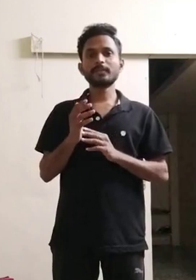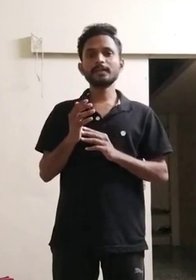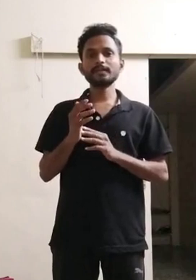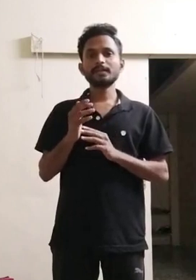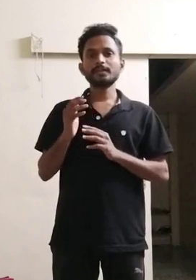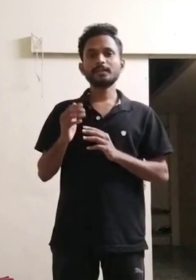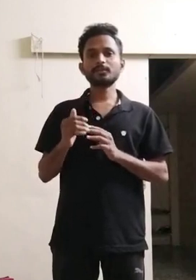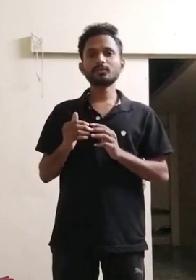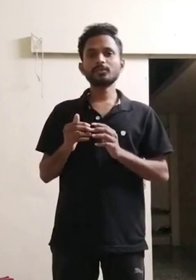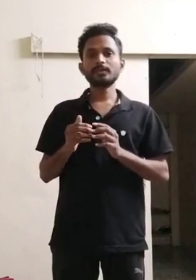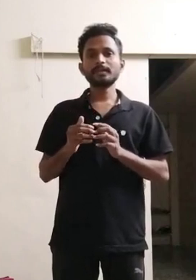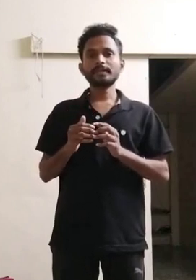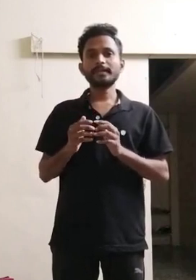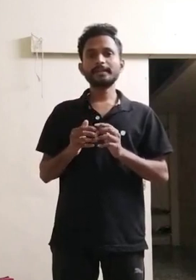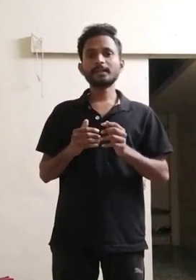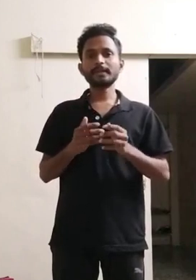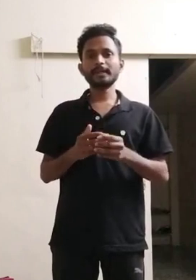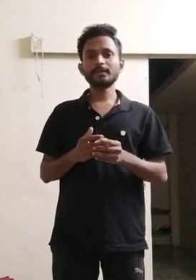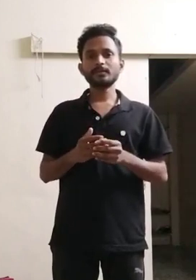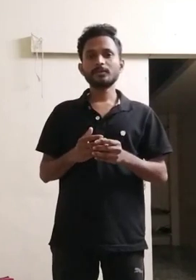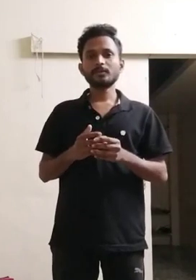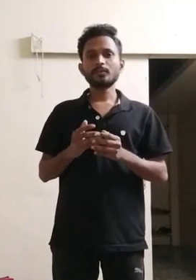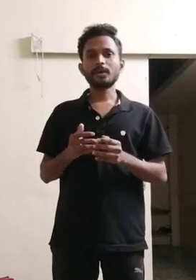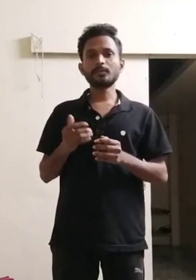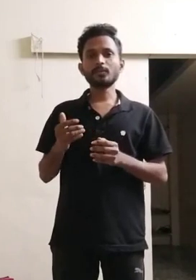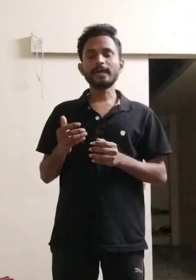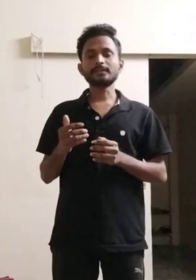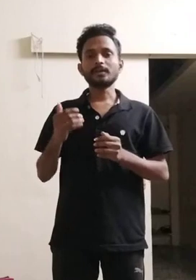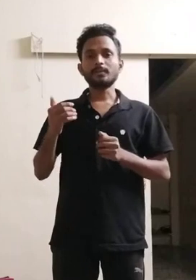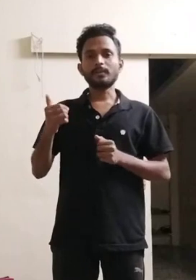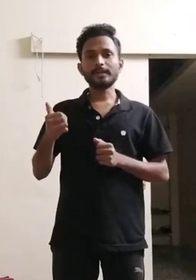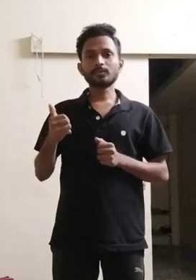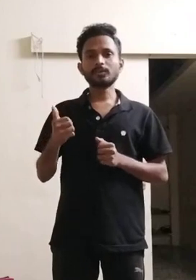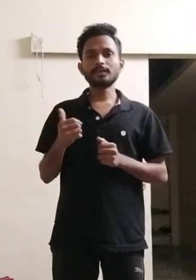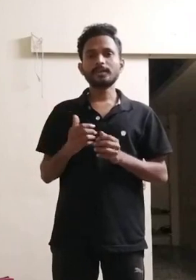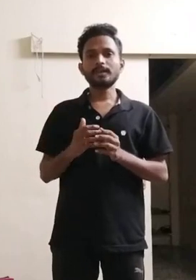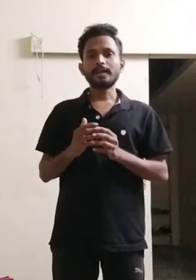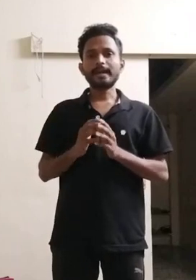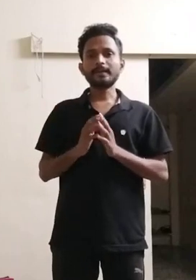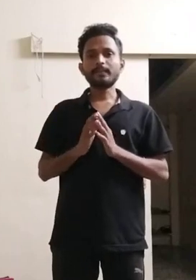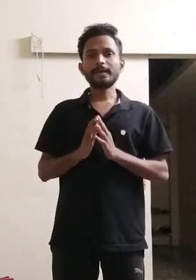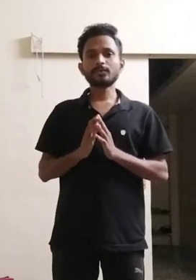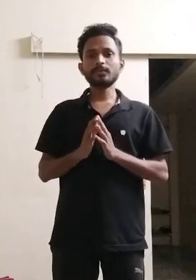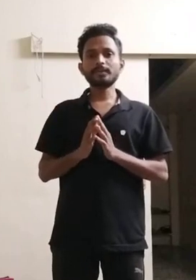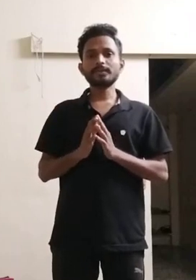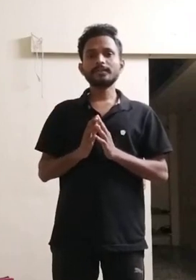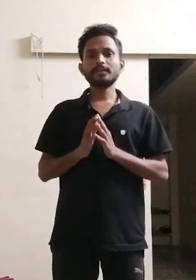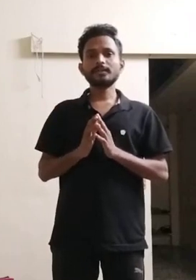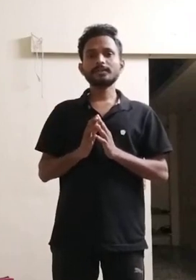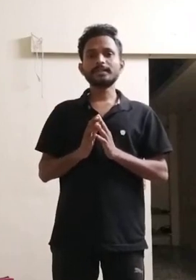compiled into intermediate from known as bytecode, and bytecode a set